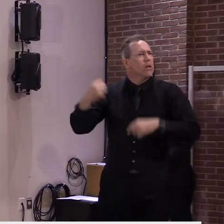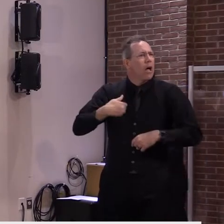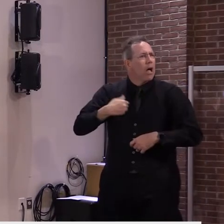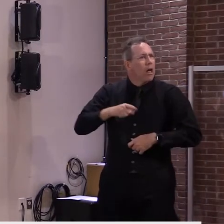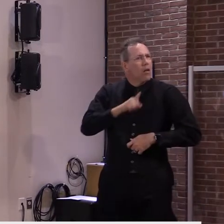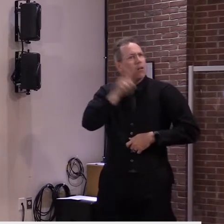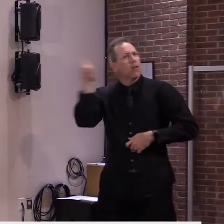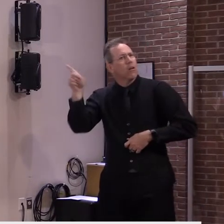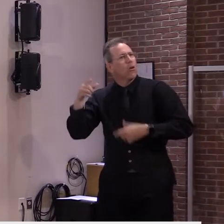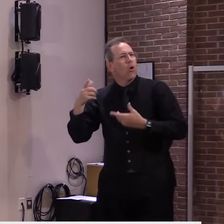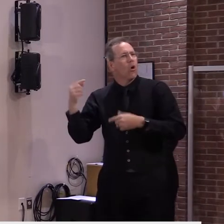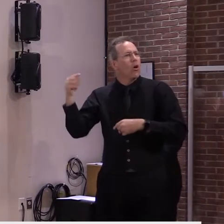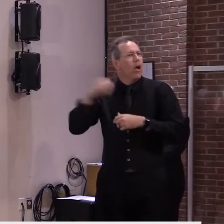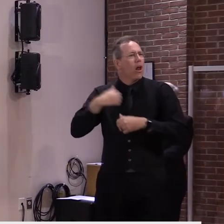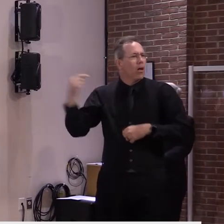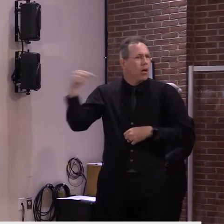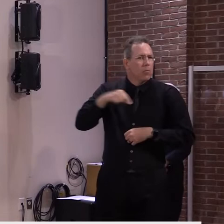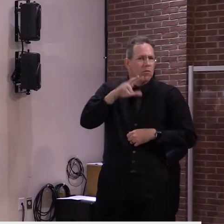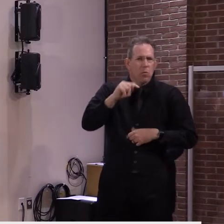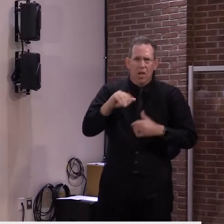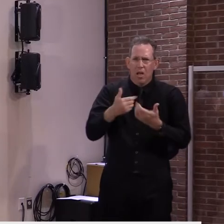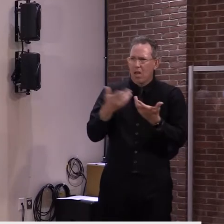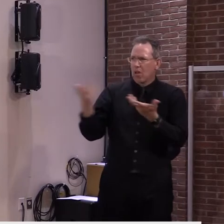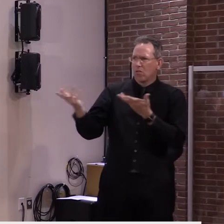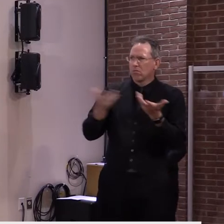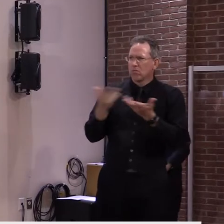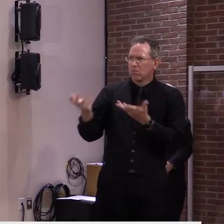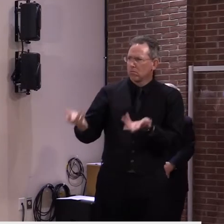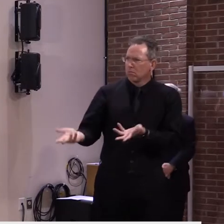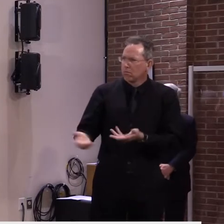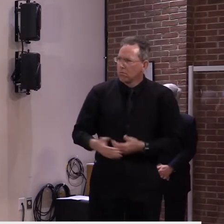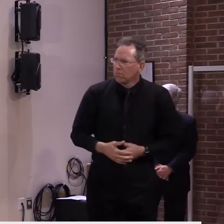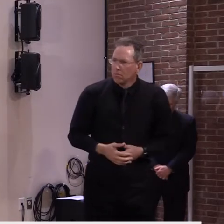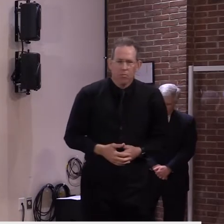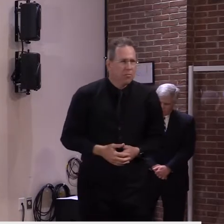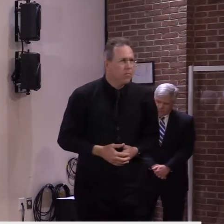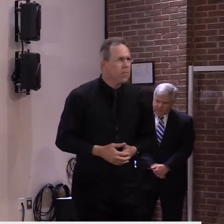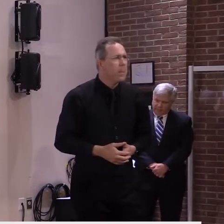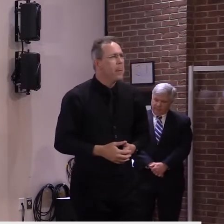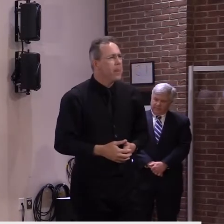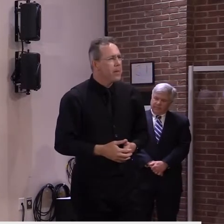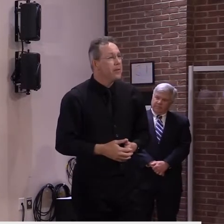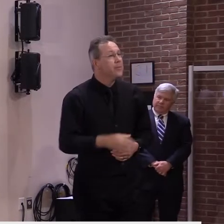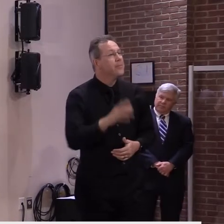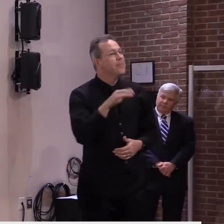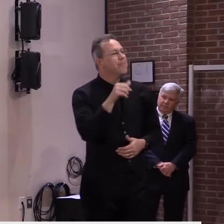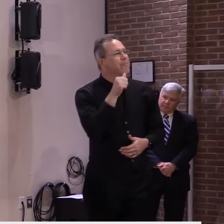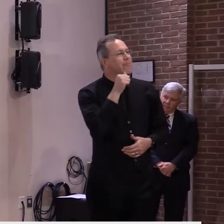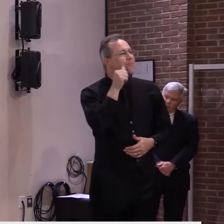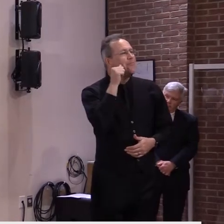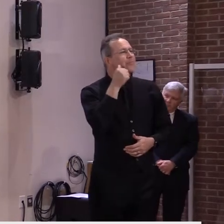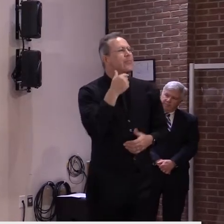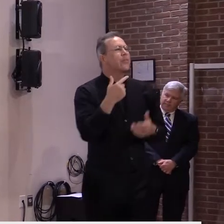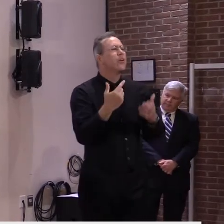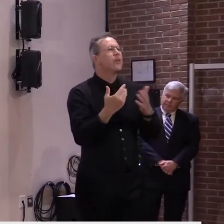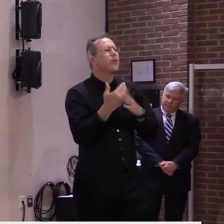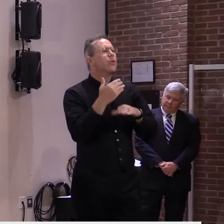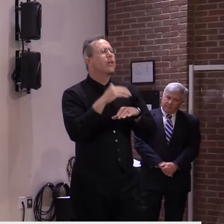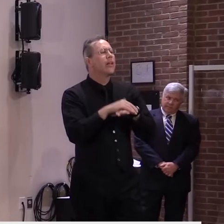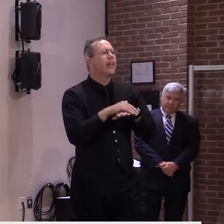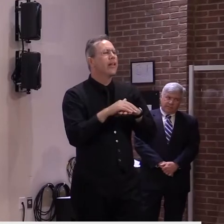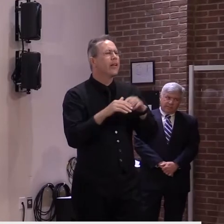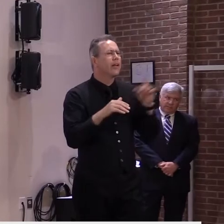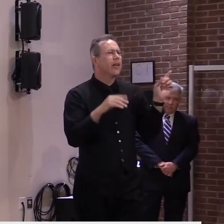had a conference with New England governors and the Eastern premiers. We